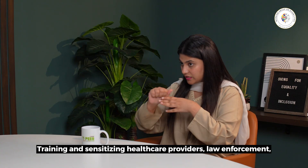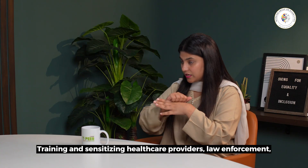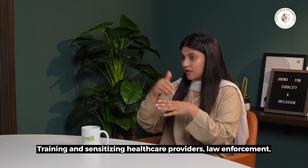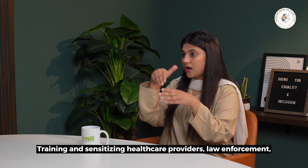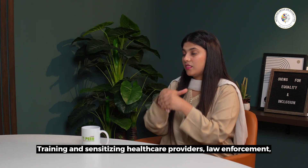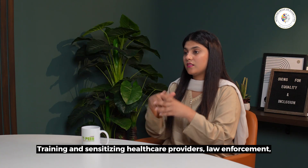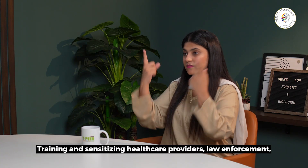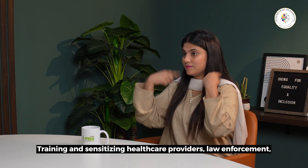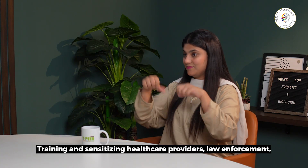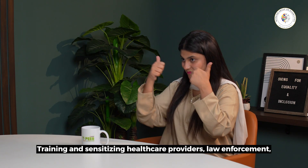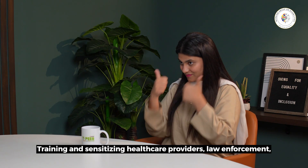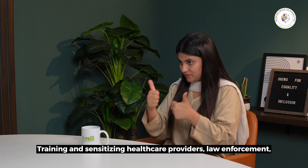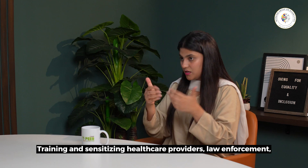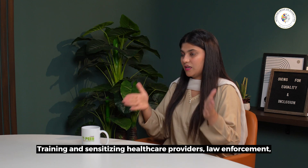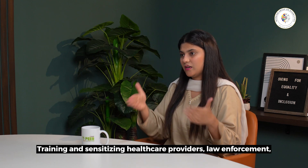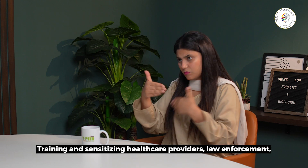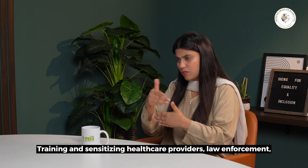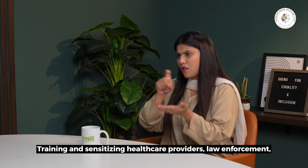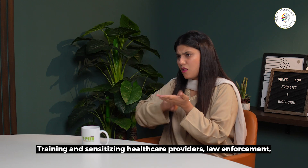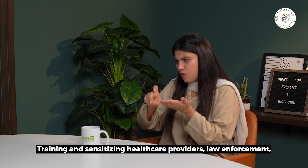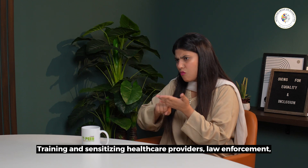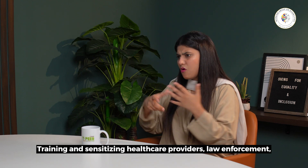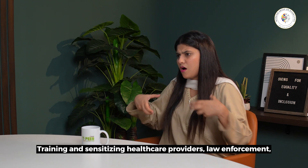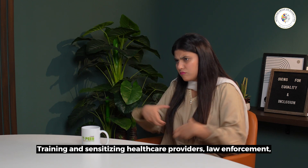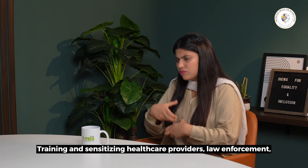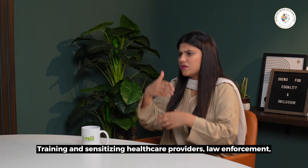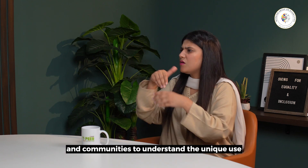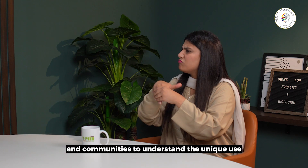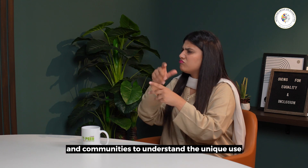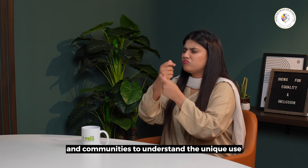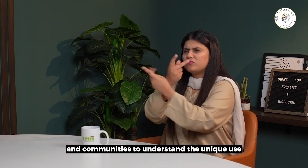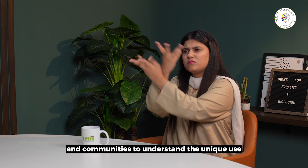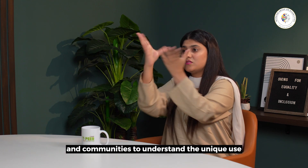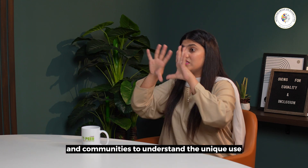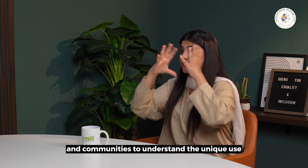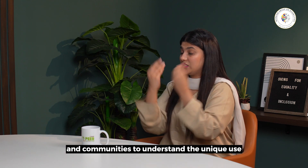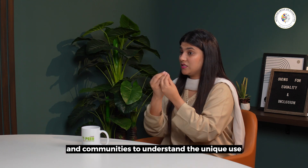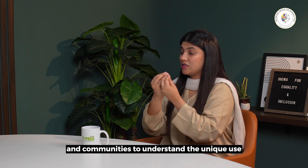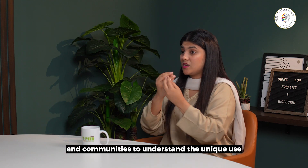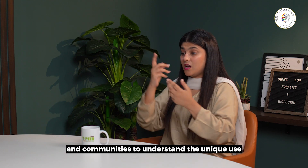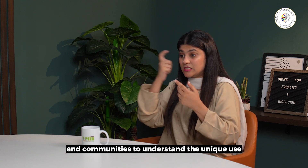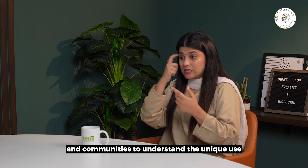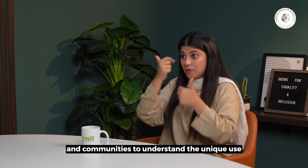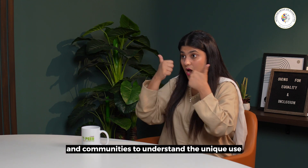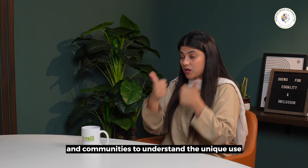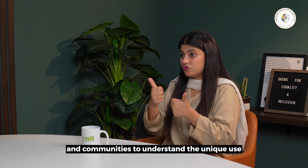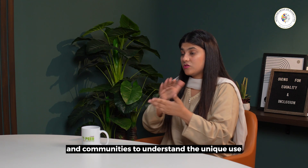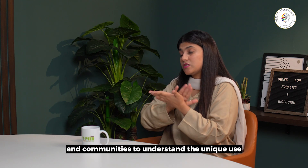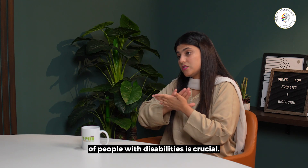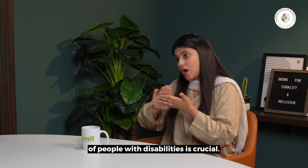Training and sensitizing healthcare providers, law enforcement, and communities to understand the unique use of